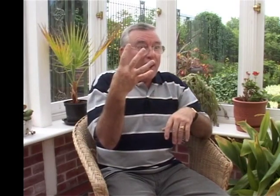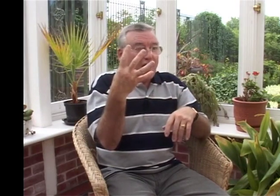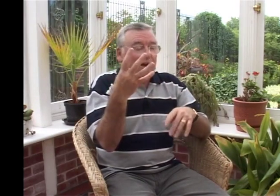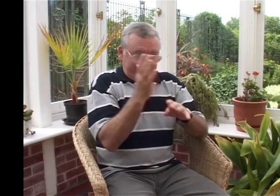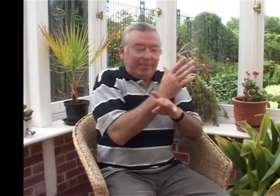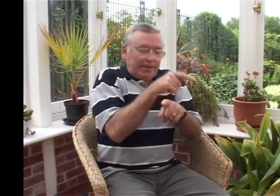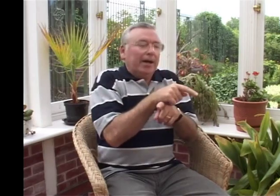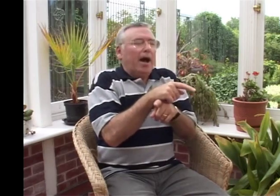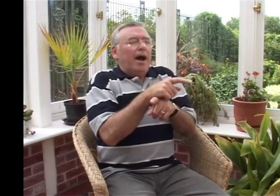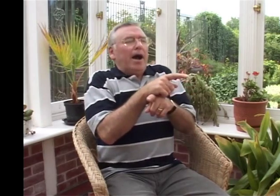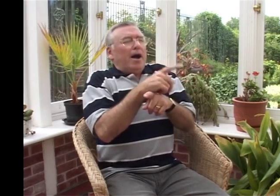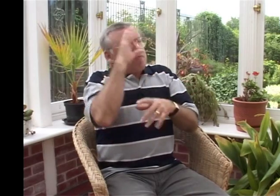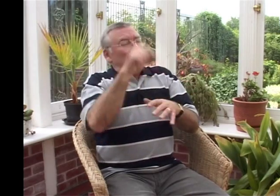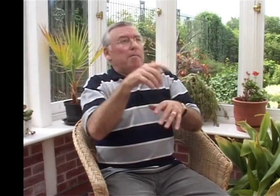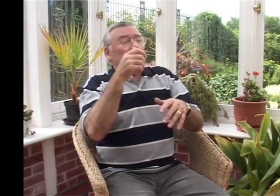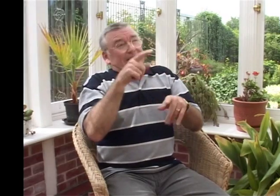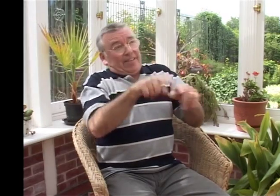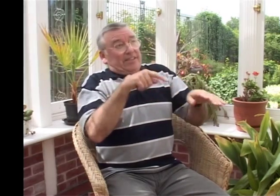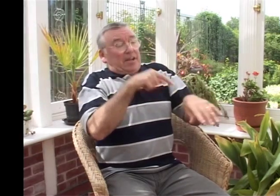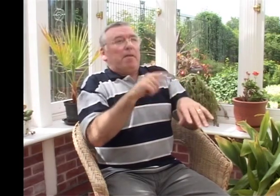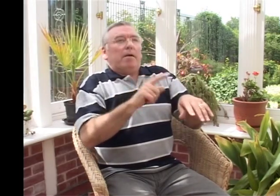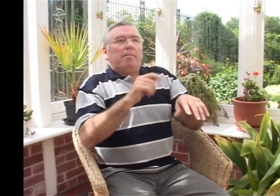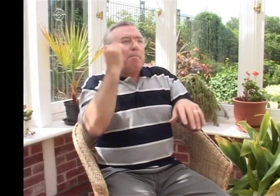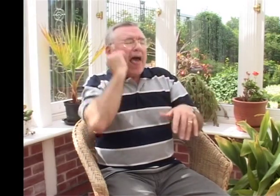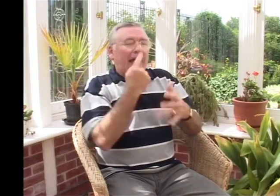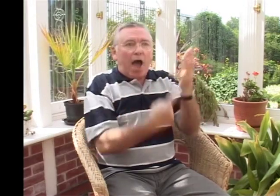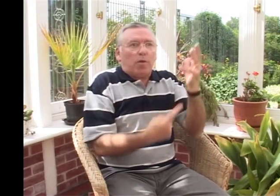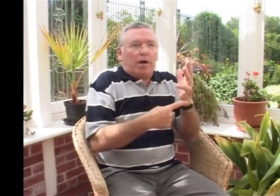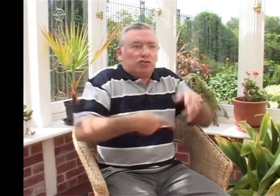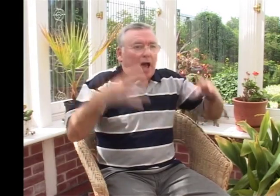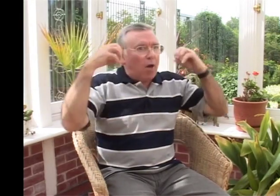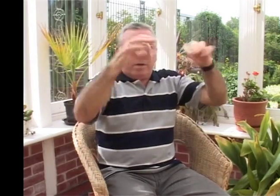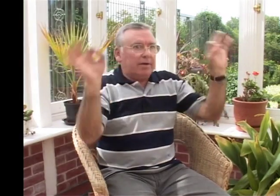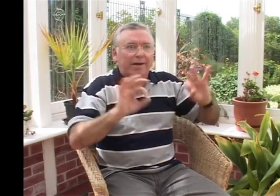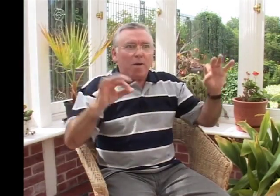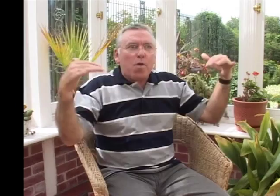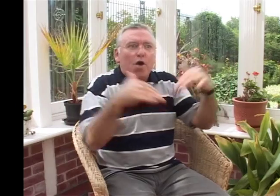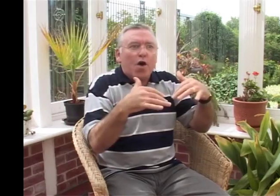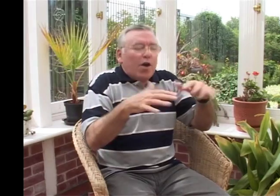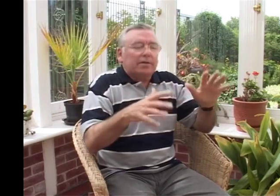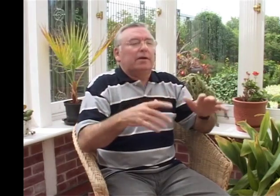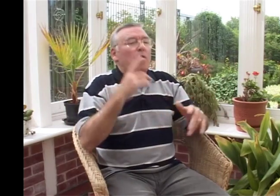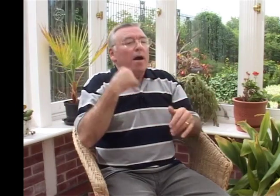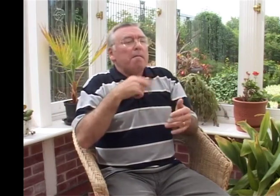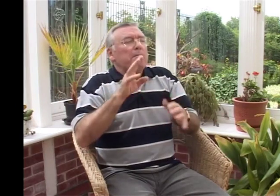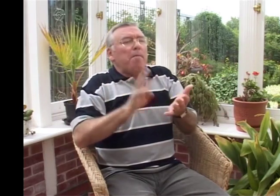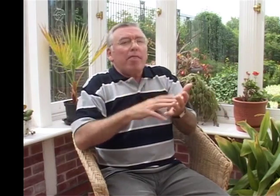I was born. At that time, there was the blackouts. There was no lights in the street because of the war. My mother was in